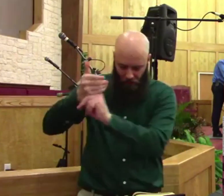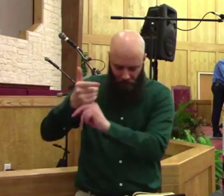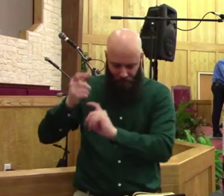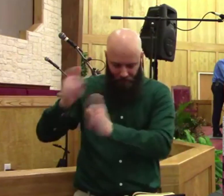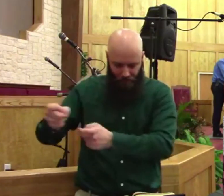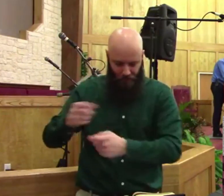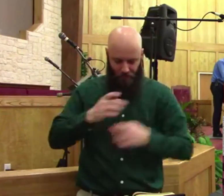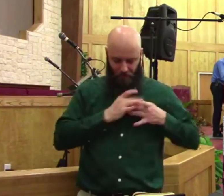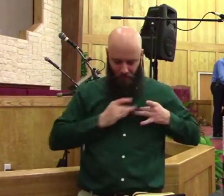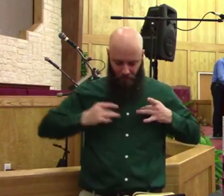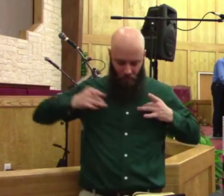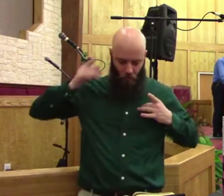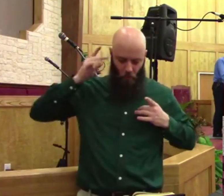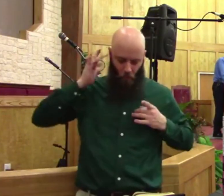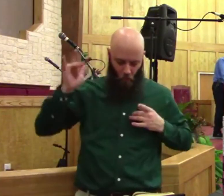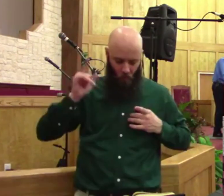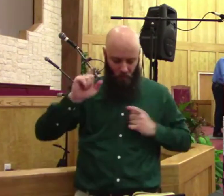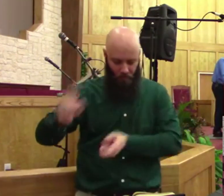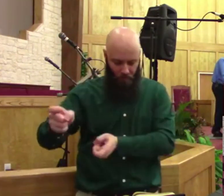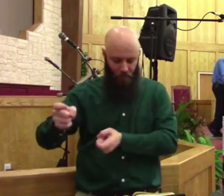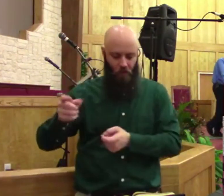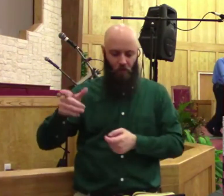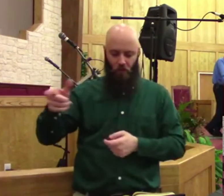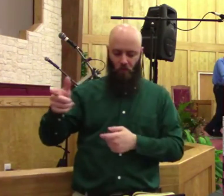the third ruler in the kingdom.